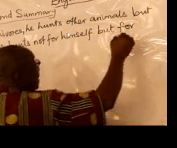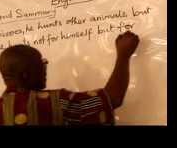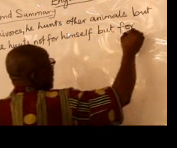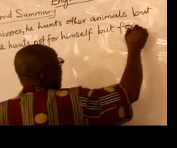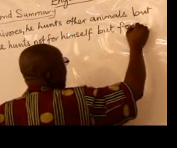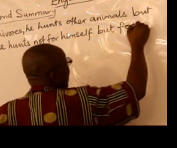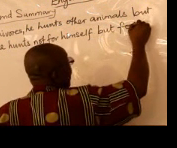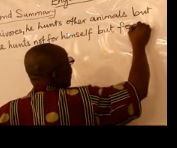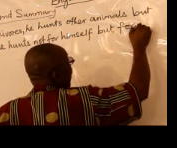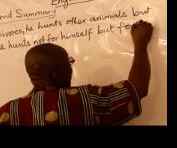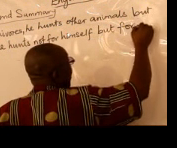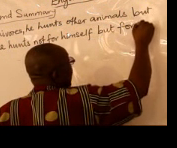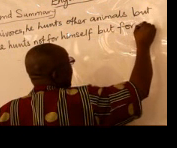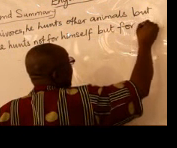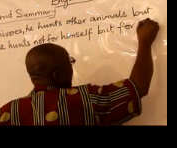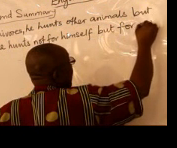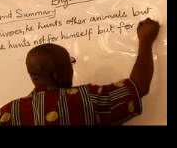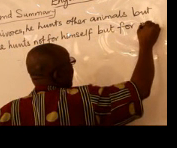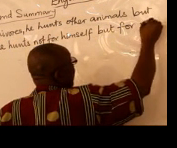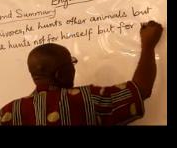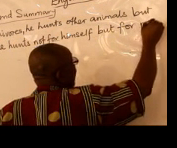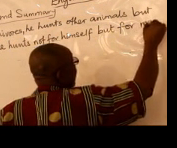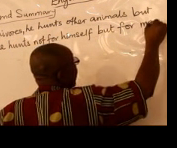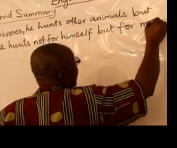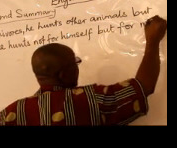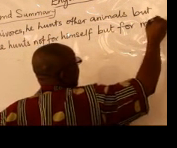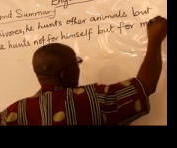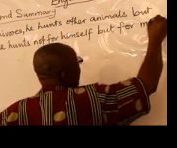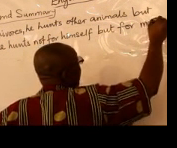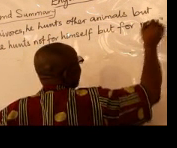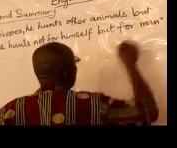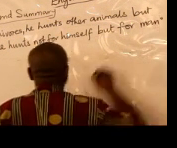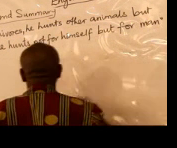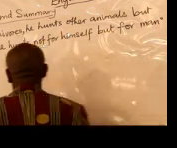for man.